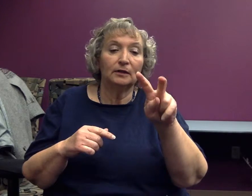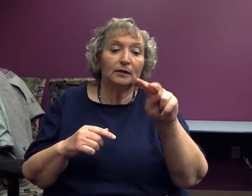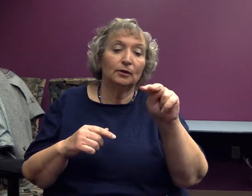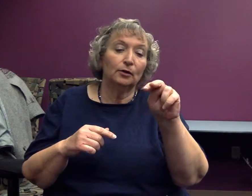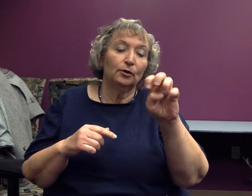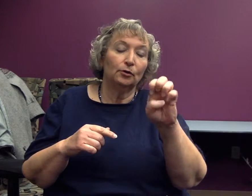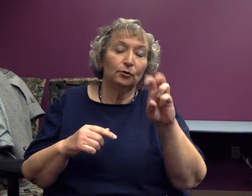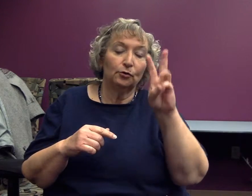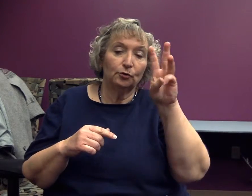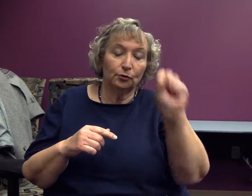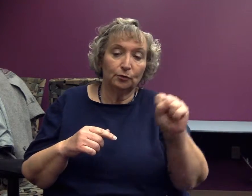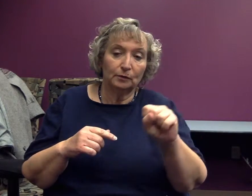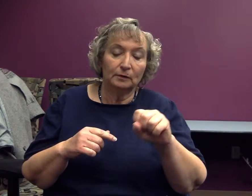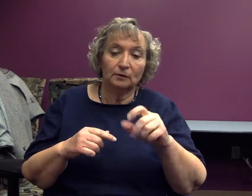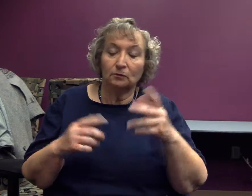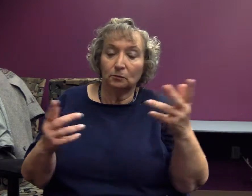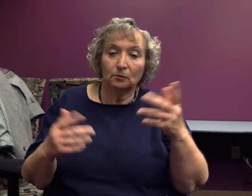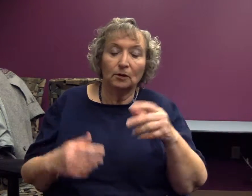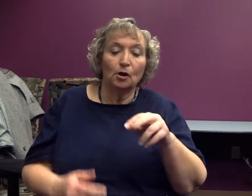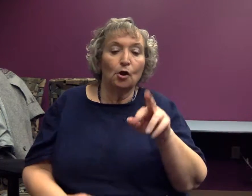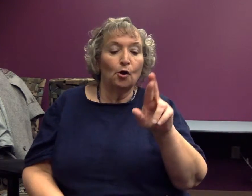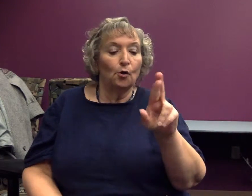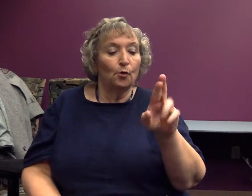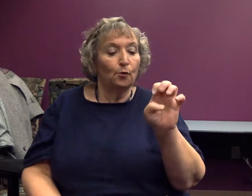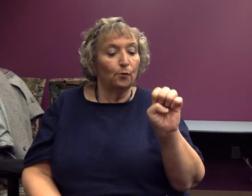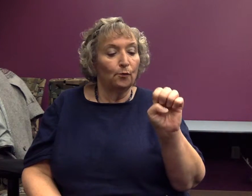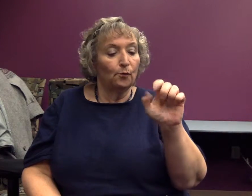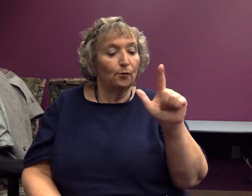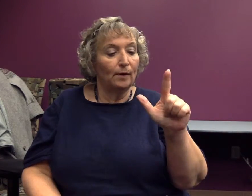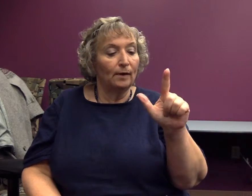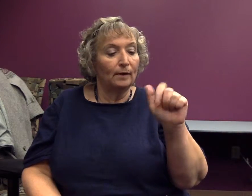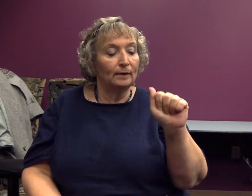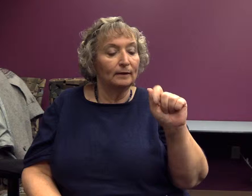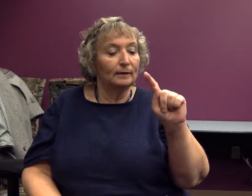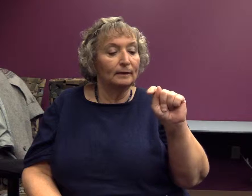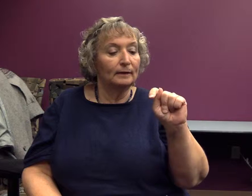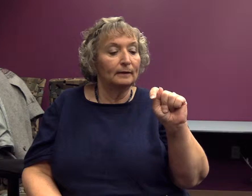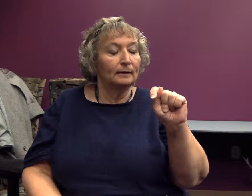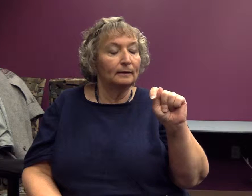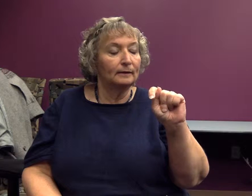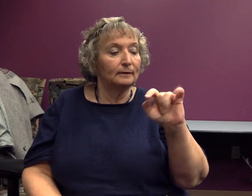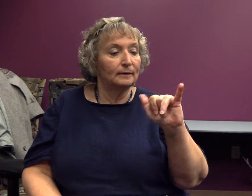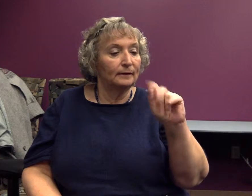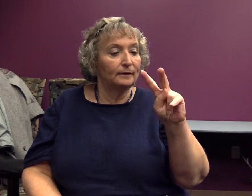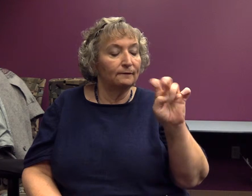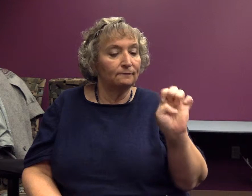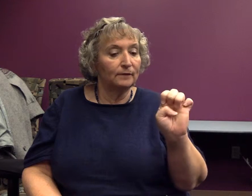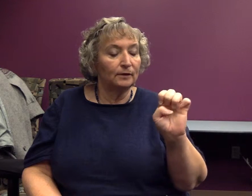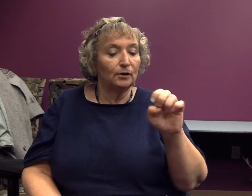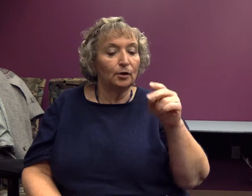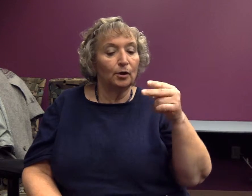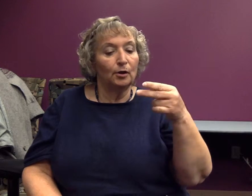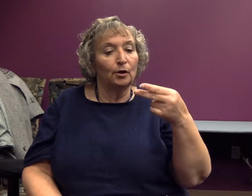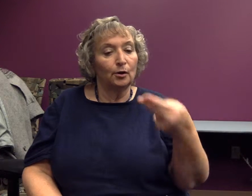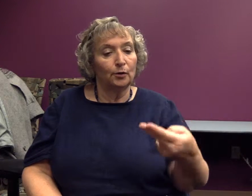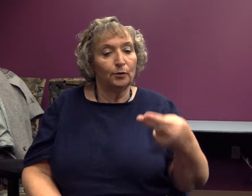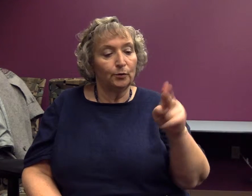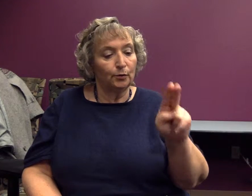The measure of the amount of water vapor actually in the air compared with the maximum amount that the air